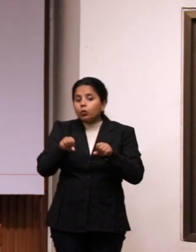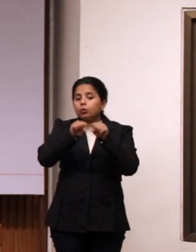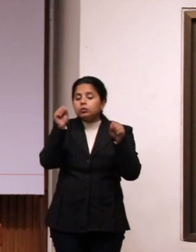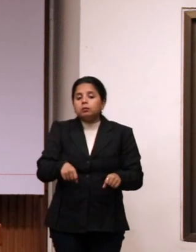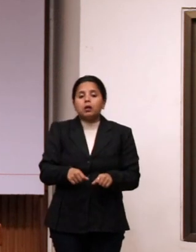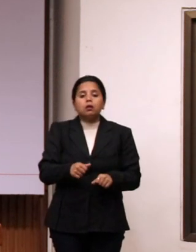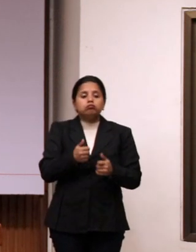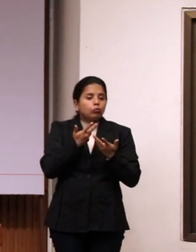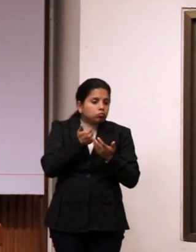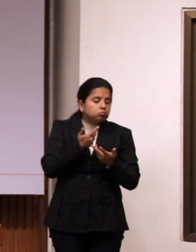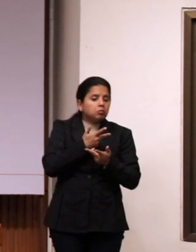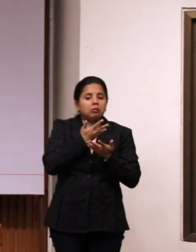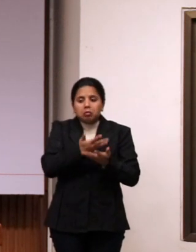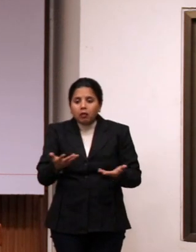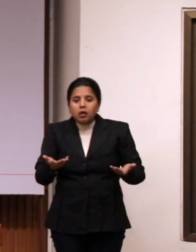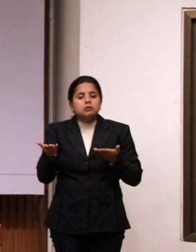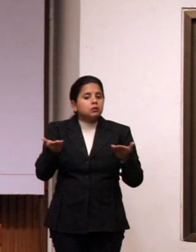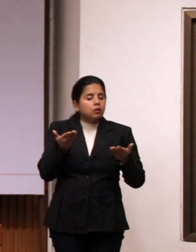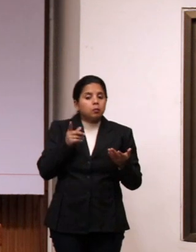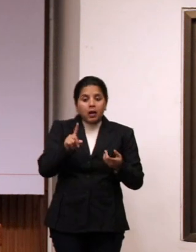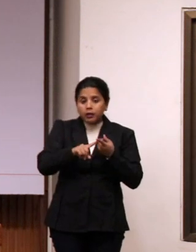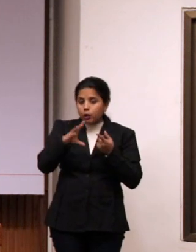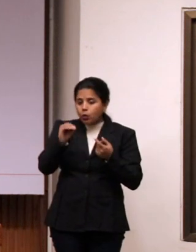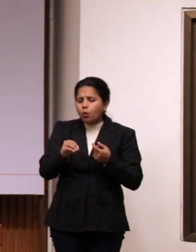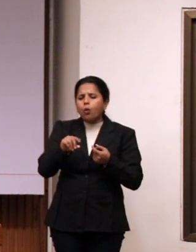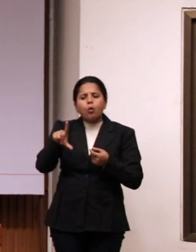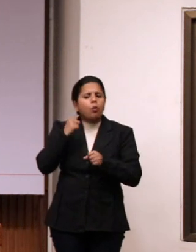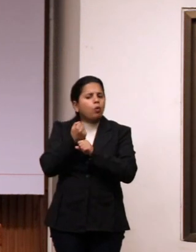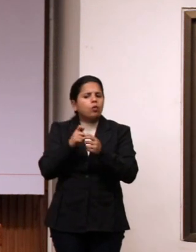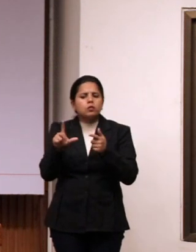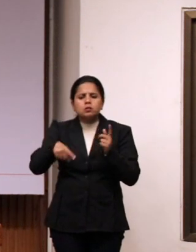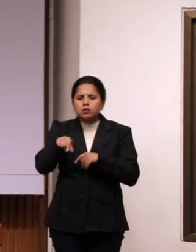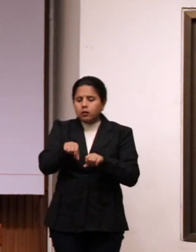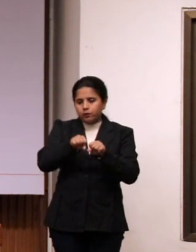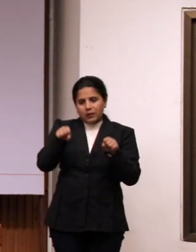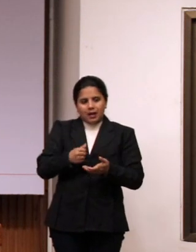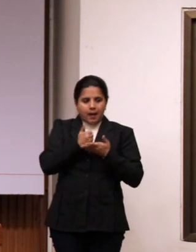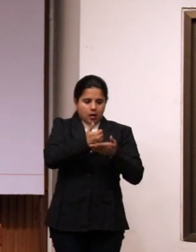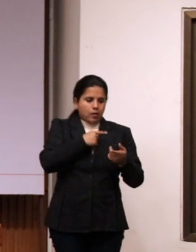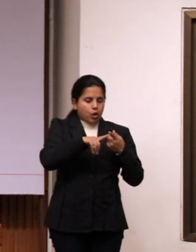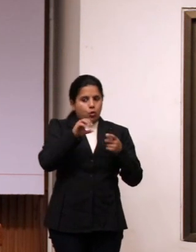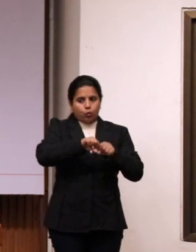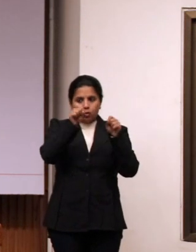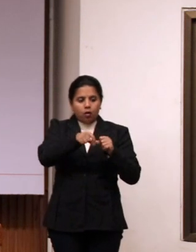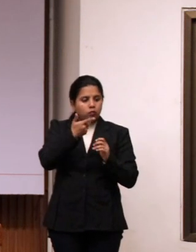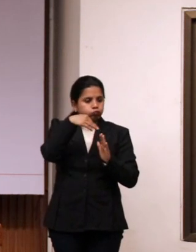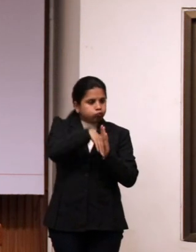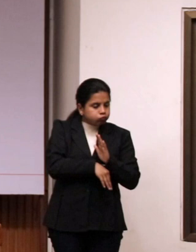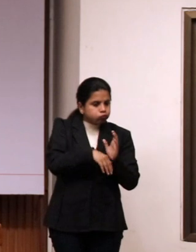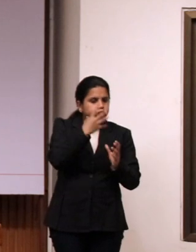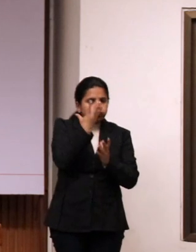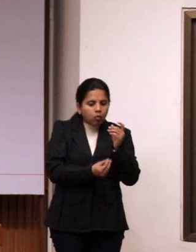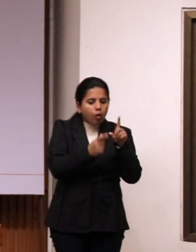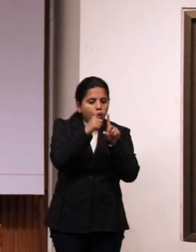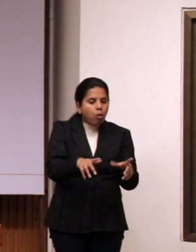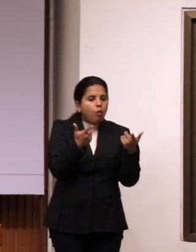forest, we never achieve it. But when you look at the ecological restoration, I said, where you help an ecosystem which is degraded, damaged, or